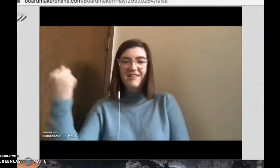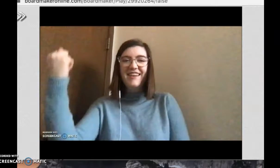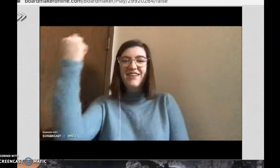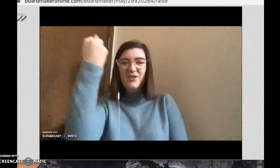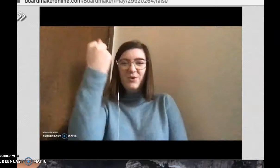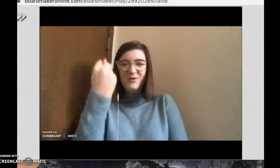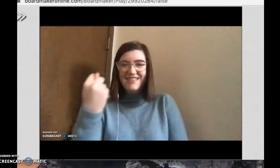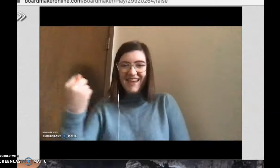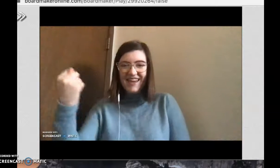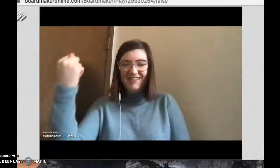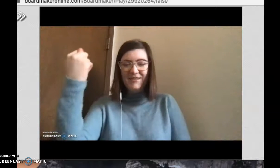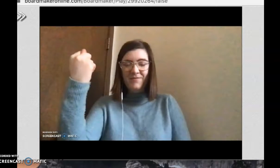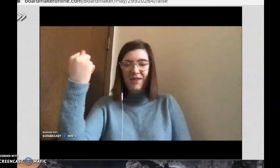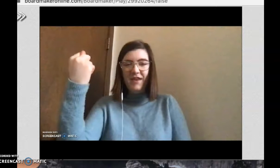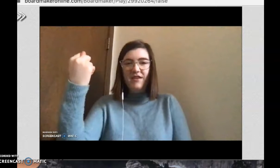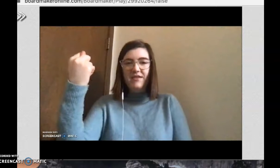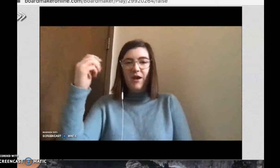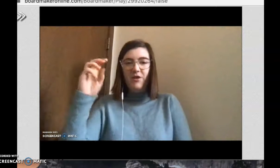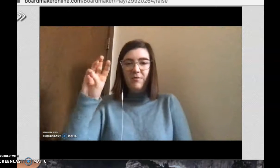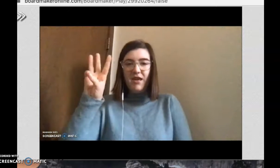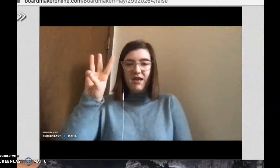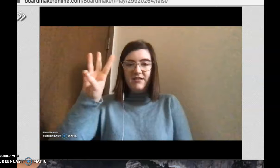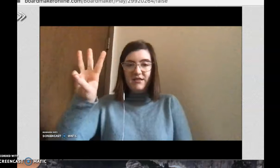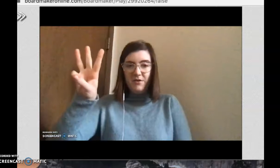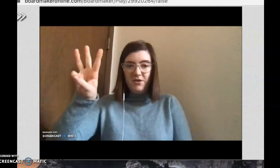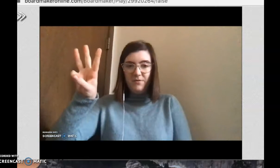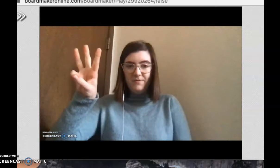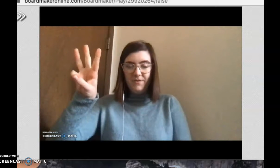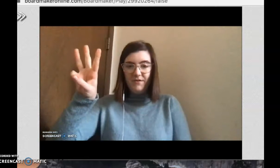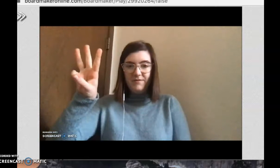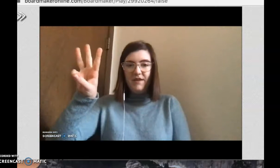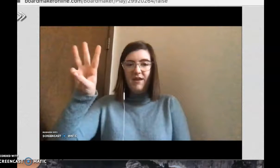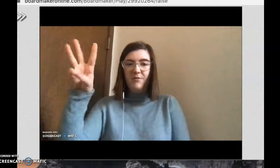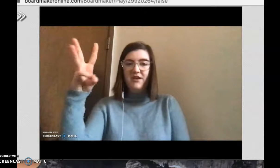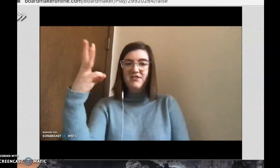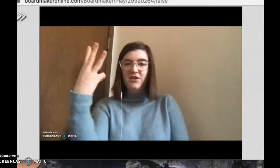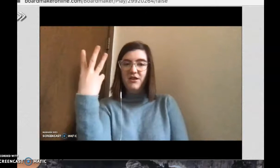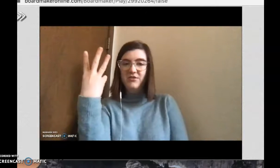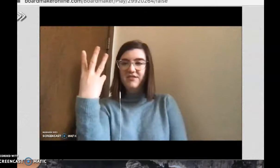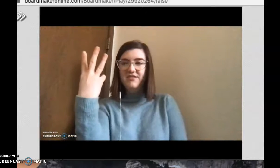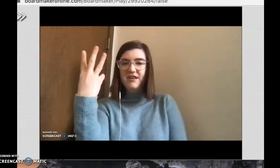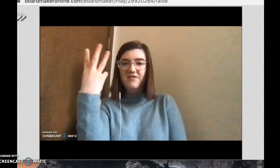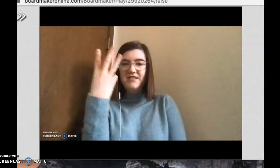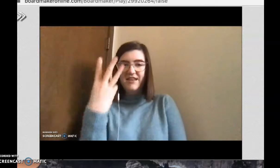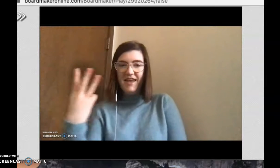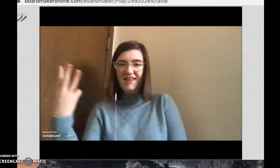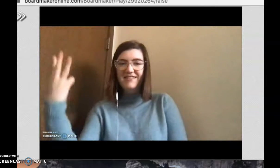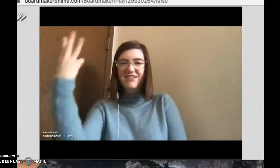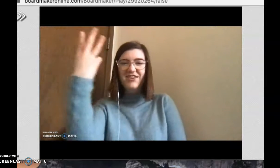it Tuesday. Now we're going to make a W. We're going to turn it towards ourselves and